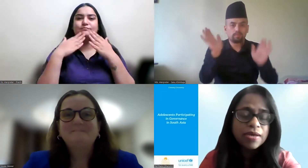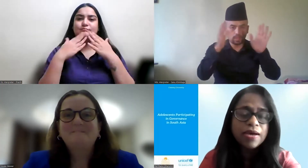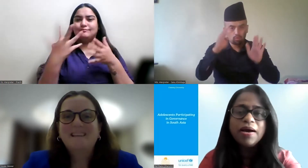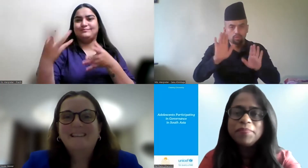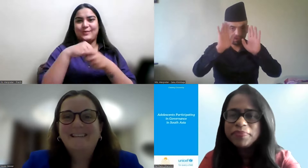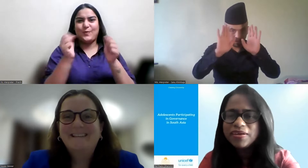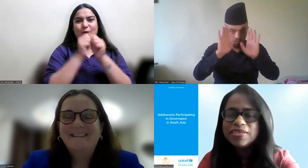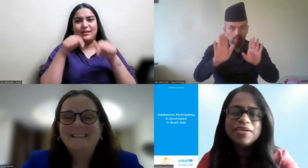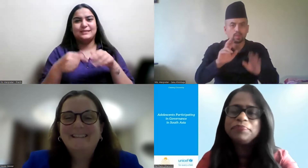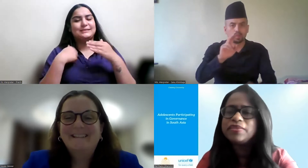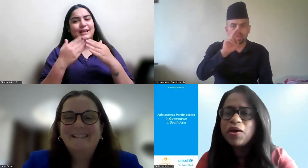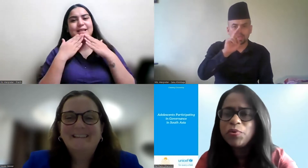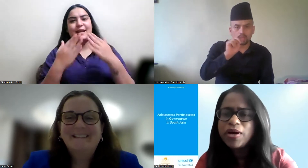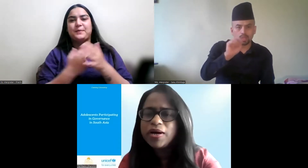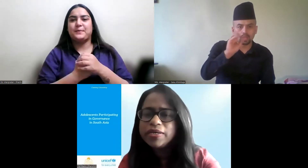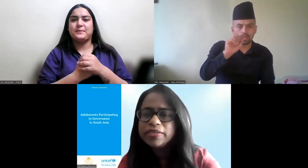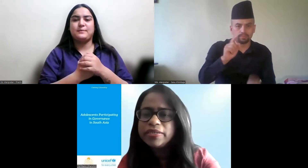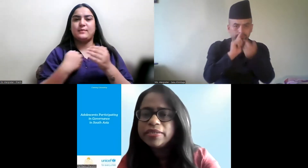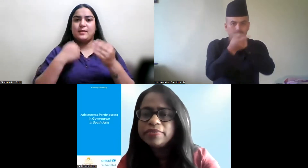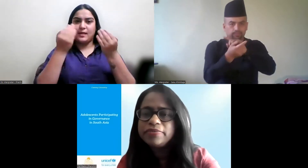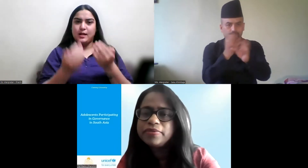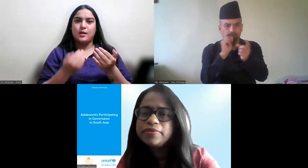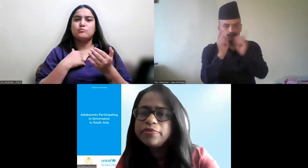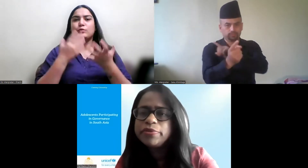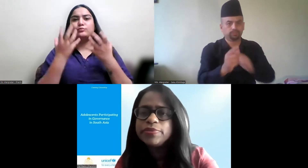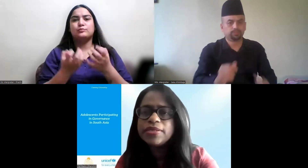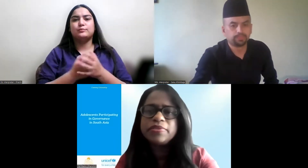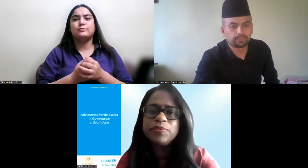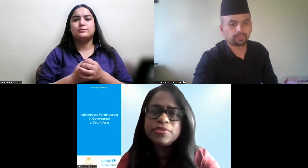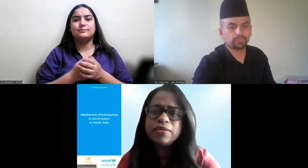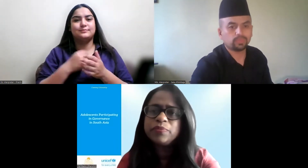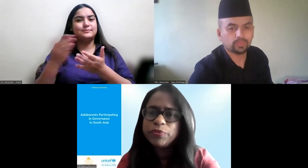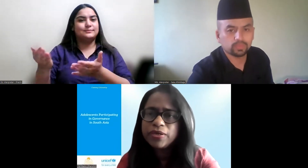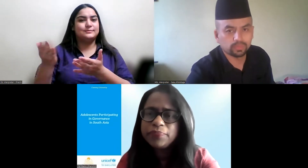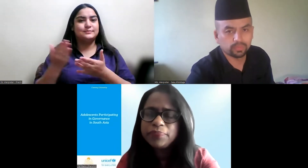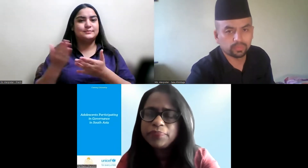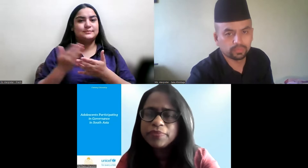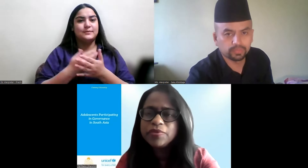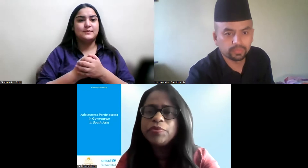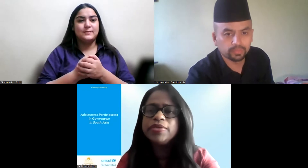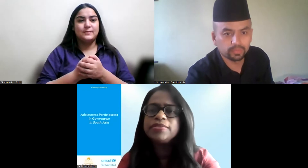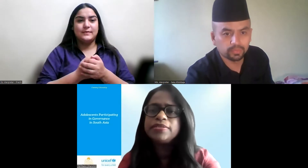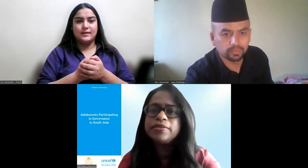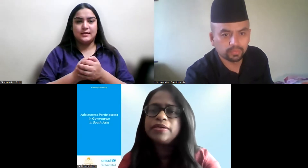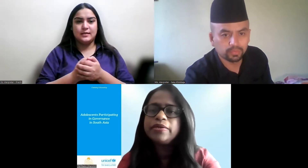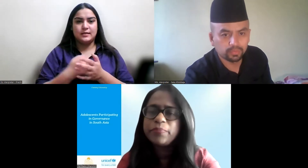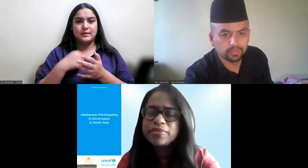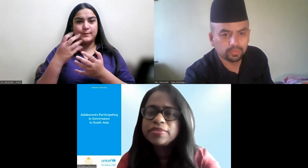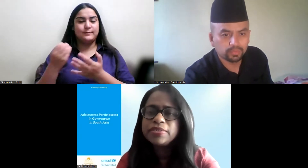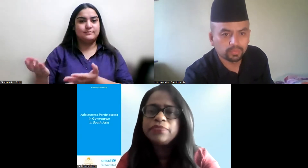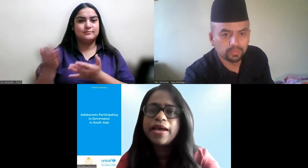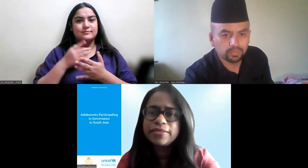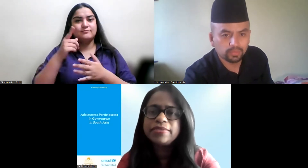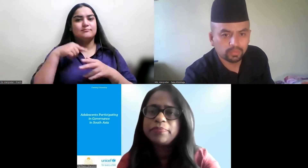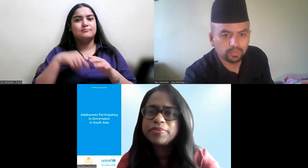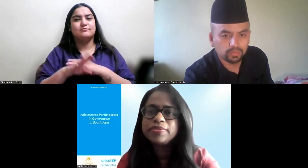us. Now I introduce Yasumusa Kimura, who is the